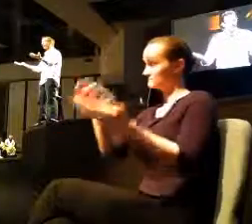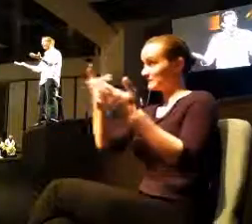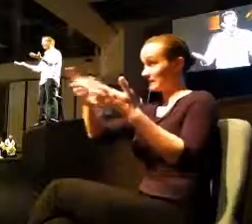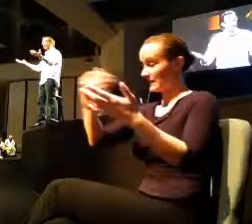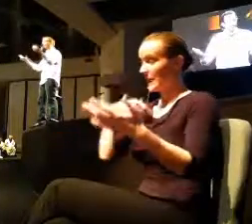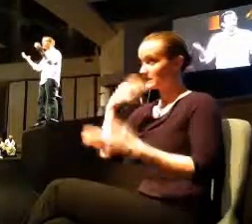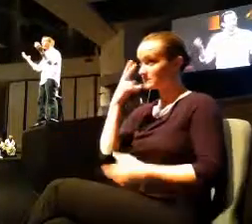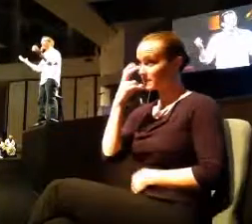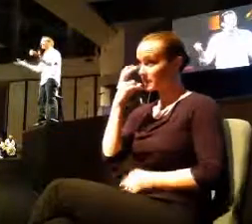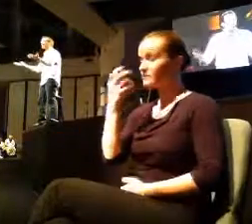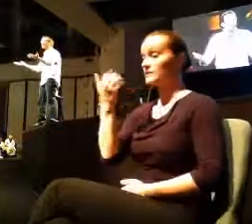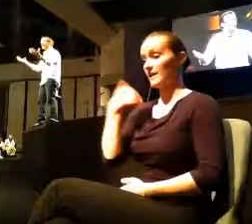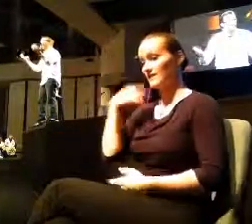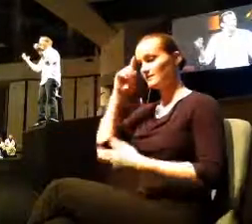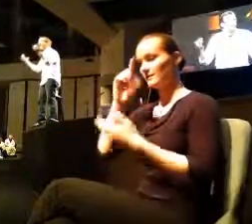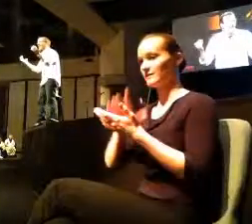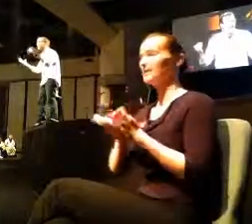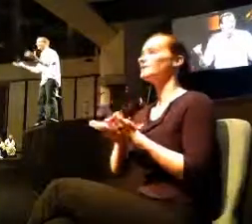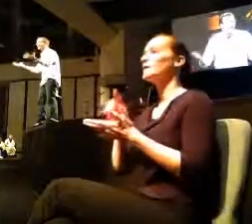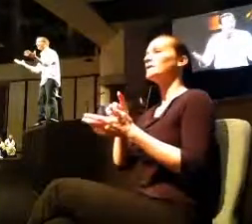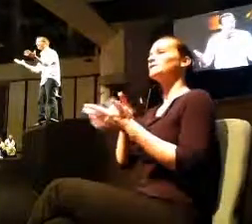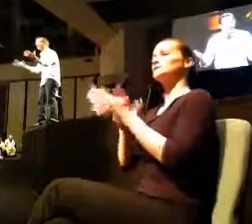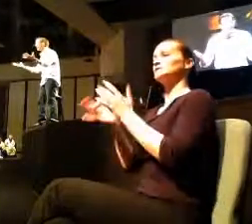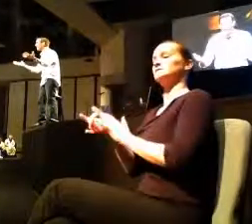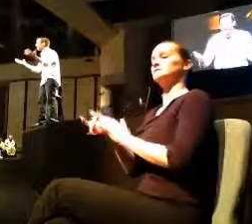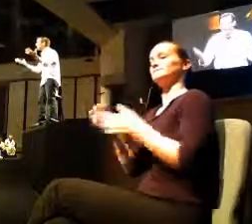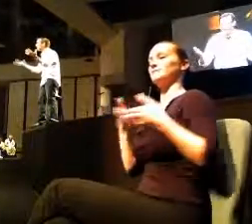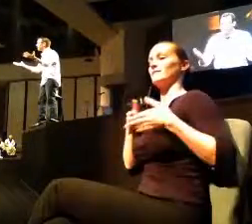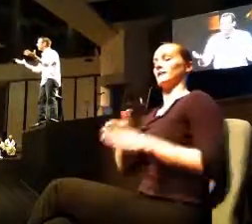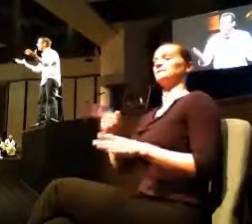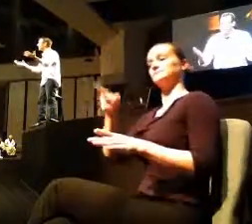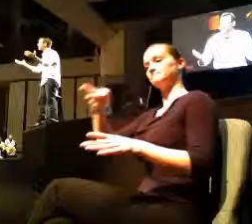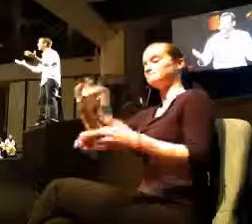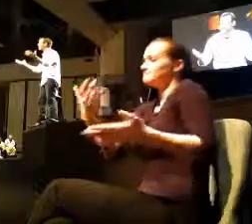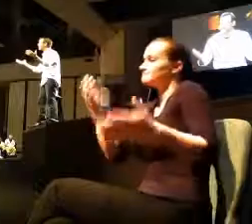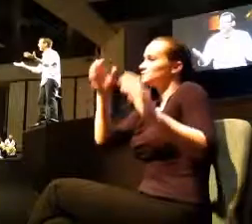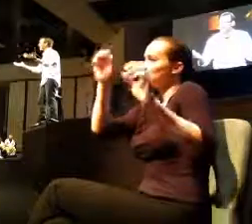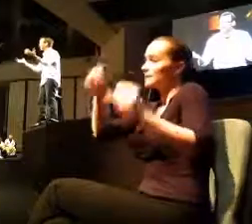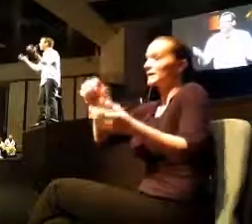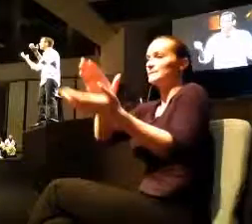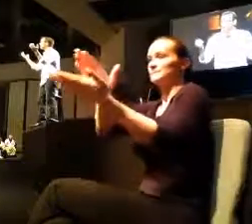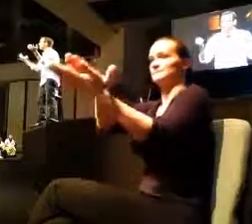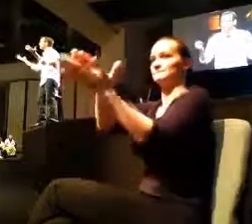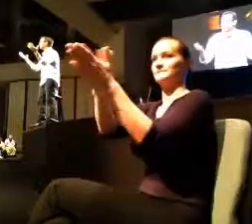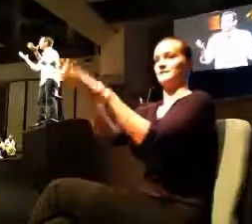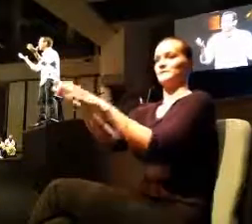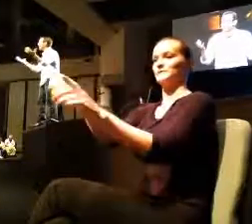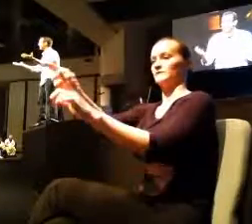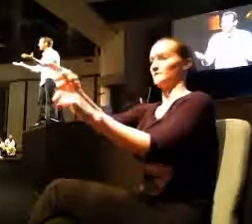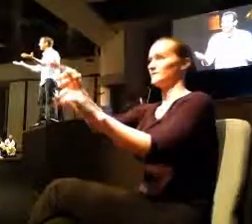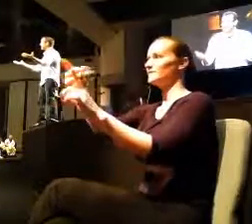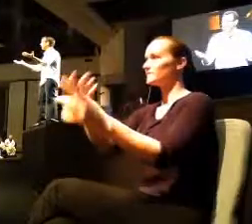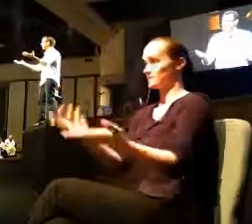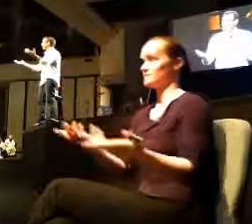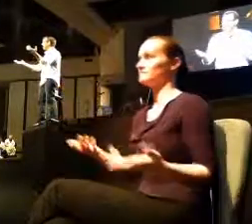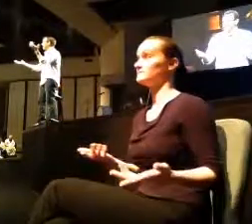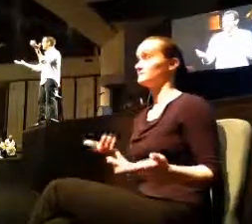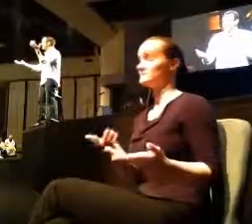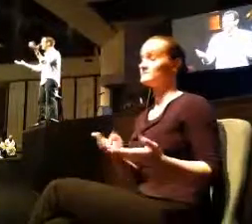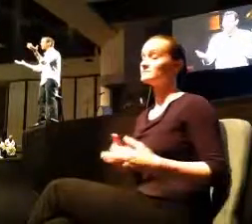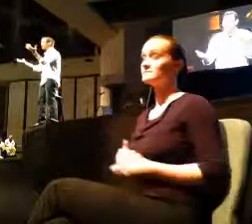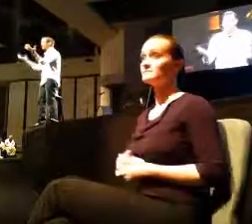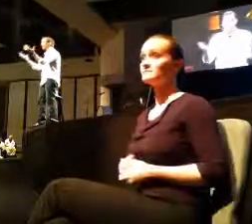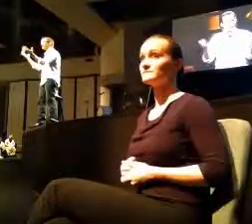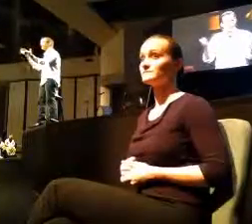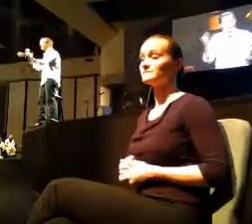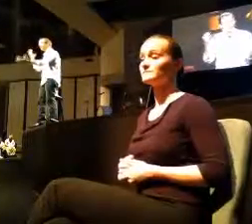heart down. What a magnificent gift Jesus gives this man to simply be authentic in